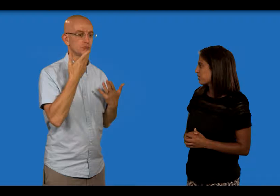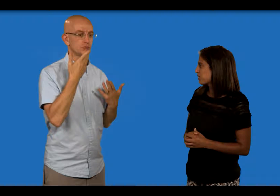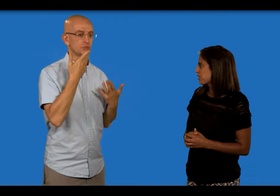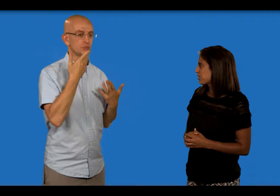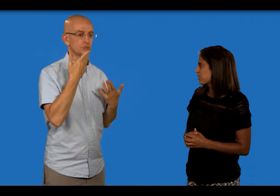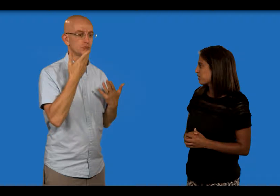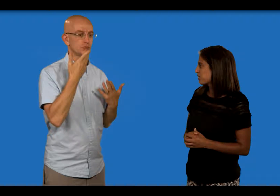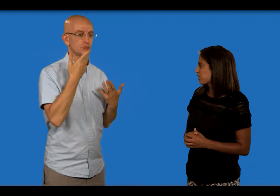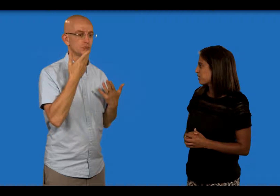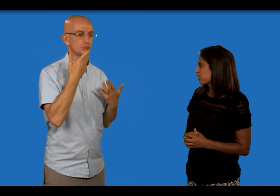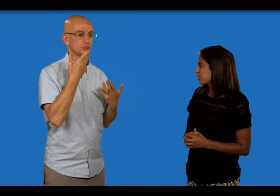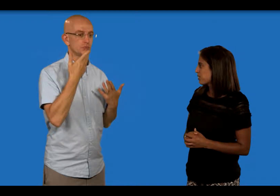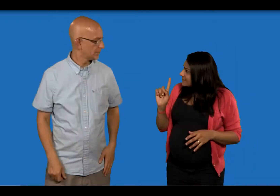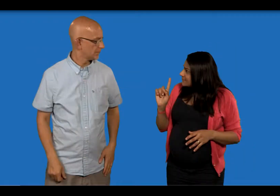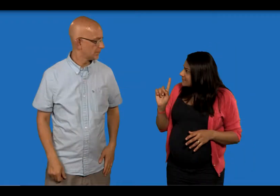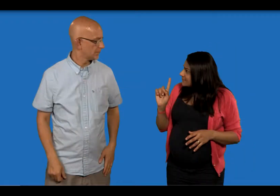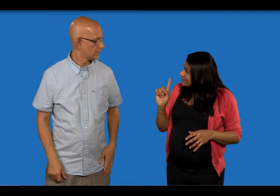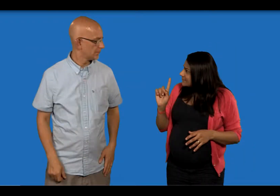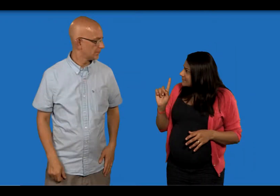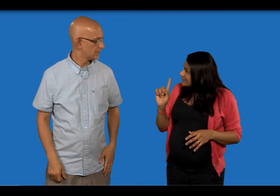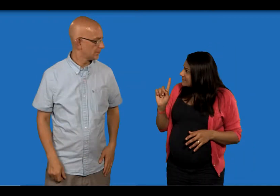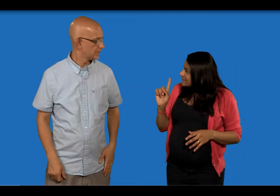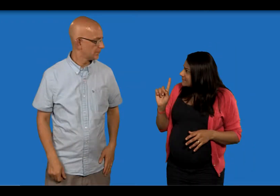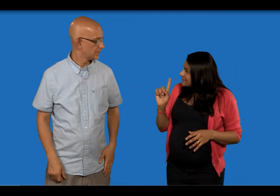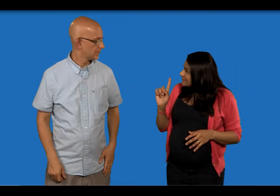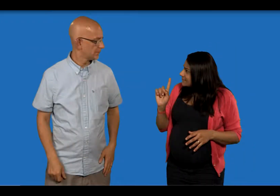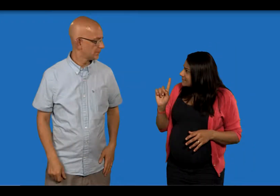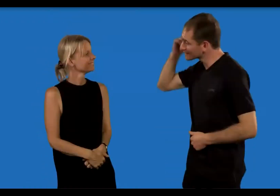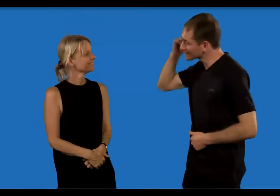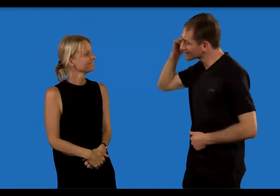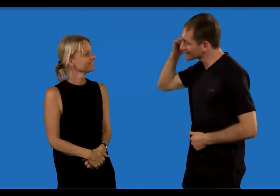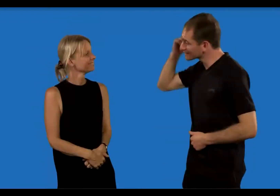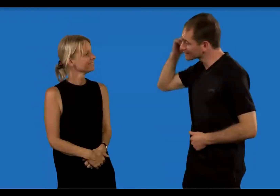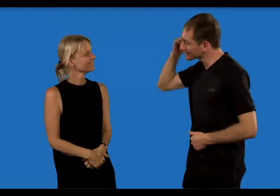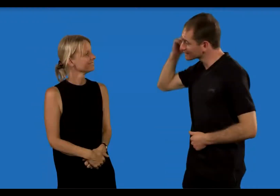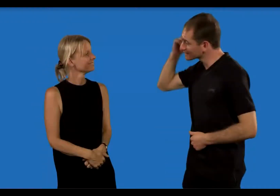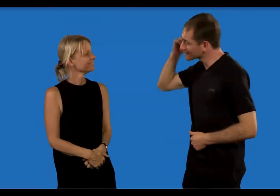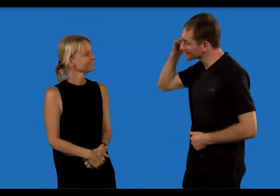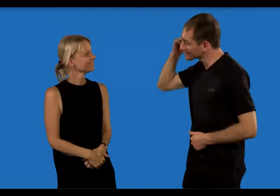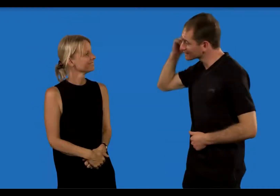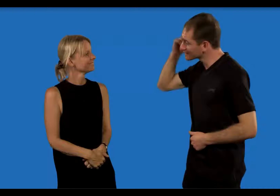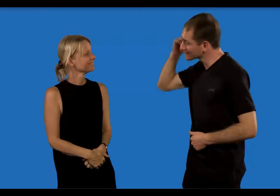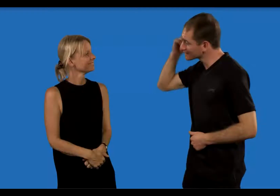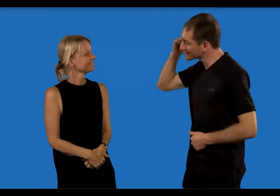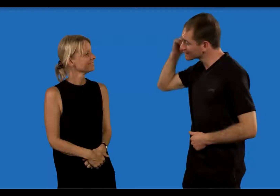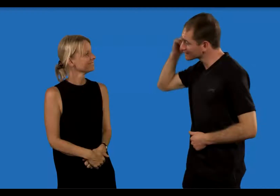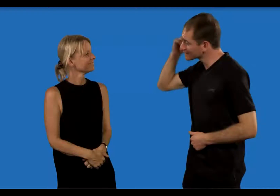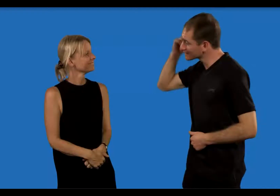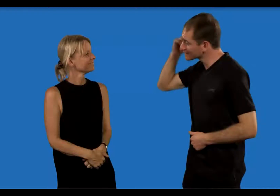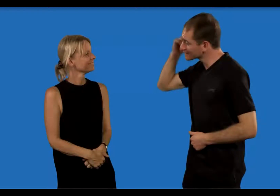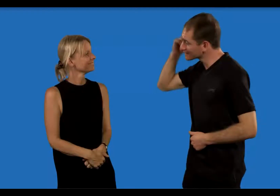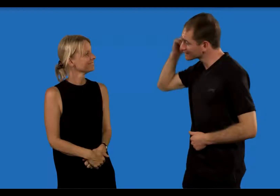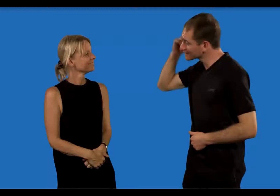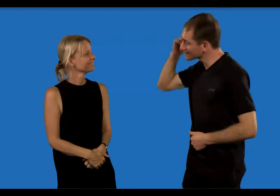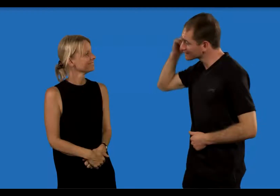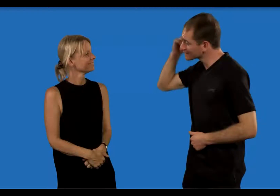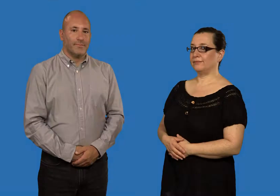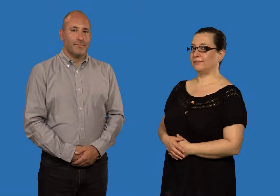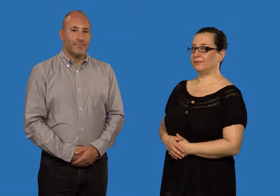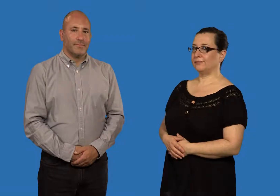Woolfe with Radha Starr, Woolfe with Deepa Shastri, and finally Alison Wherry-Alimo with Mark Nelson. Let's